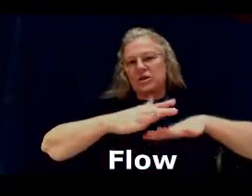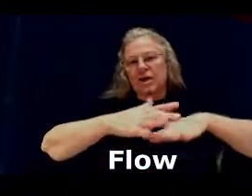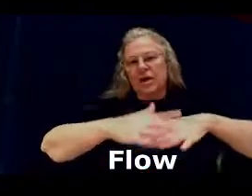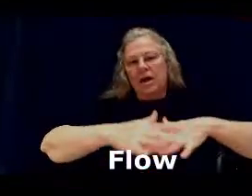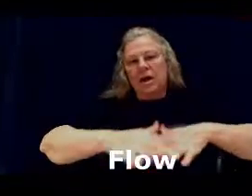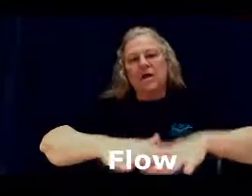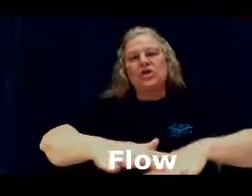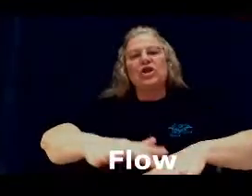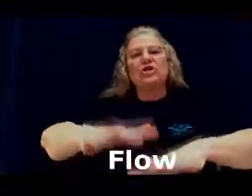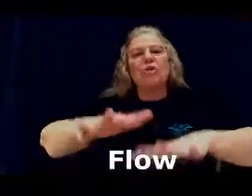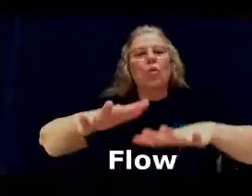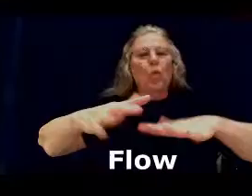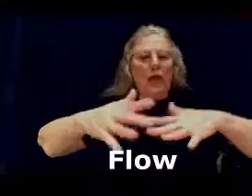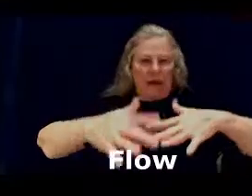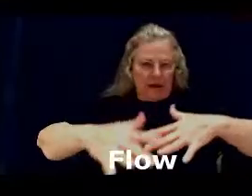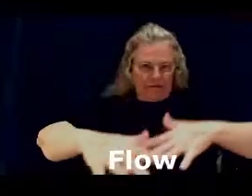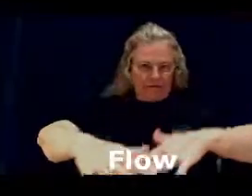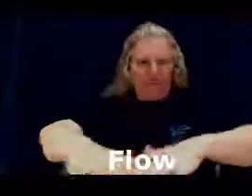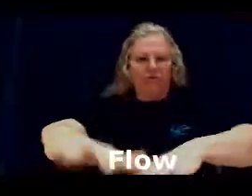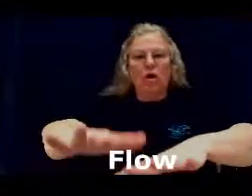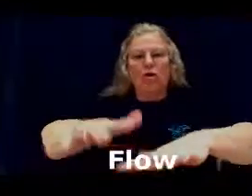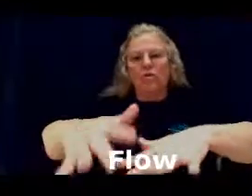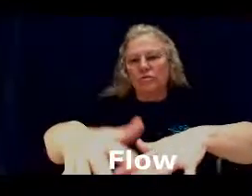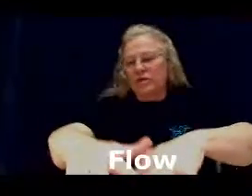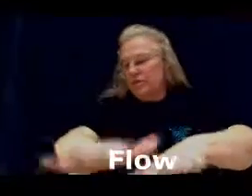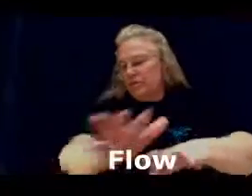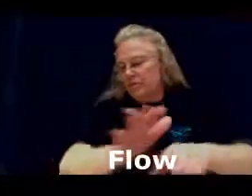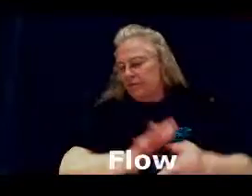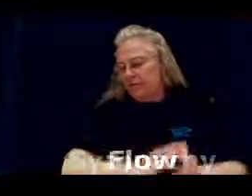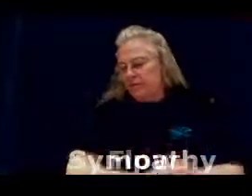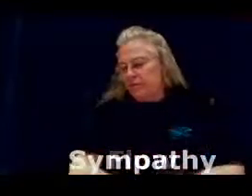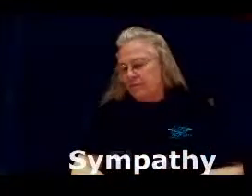like a gentle wave. Flows.